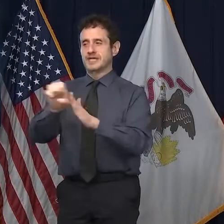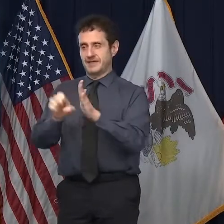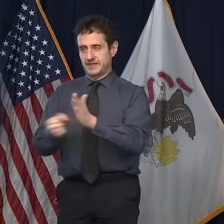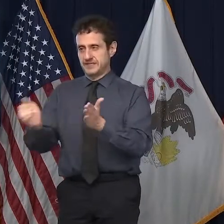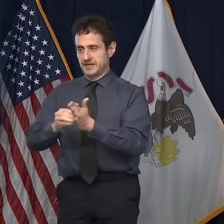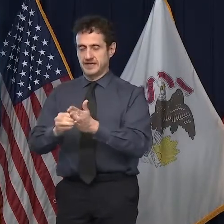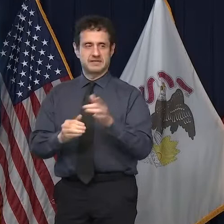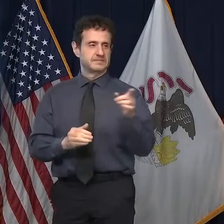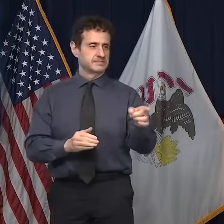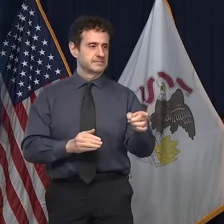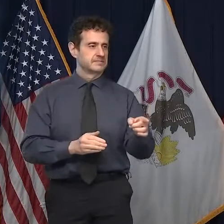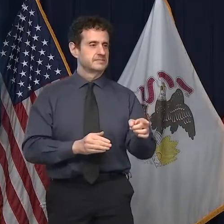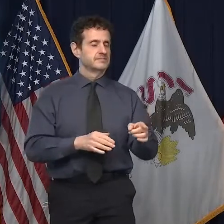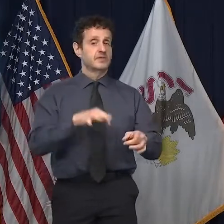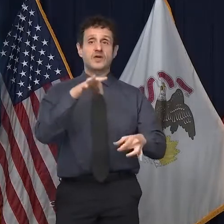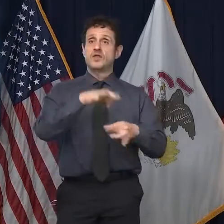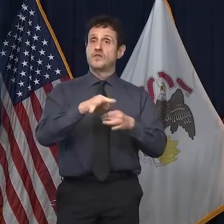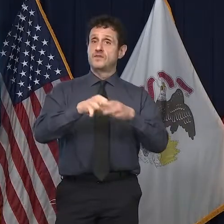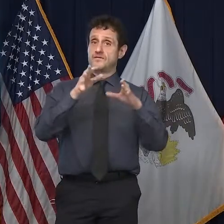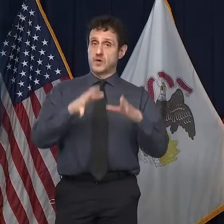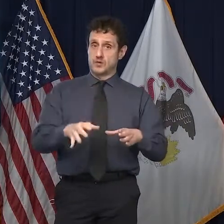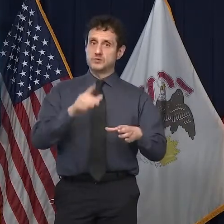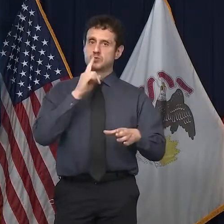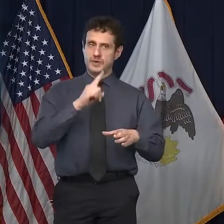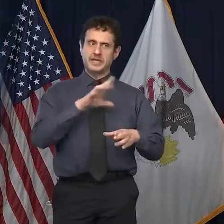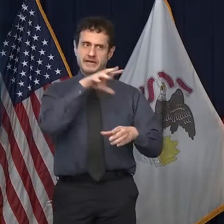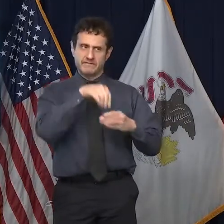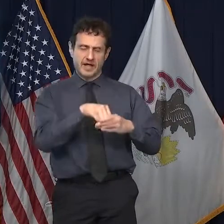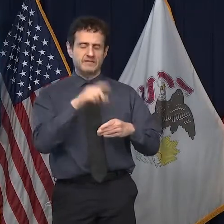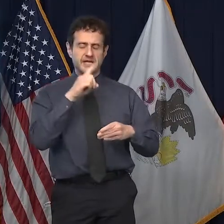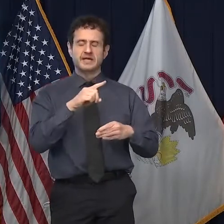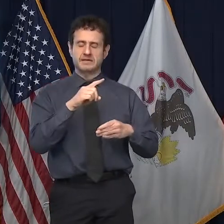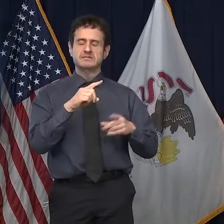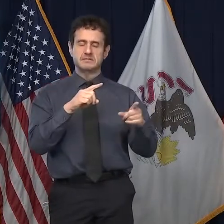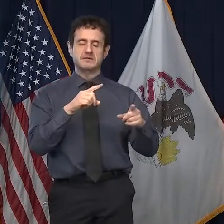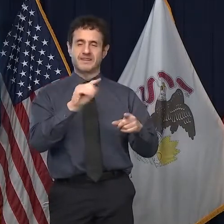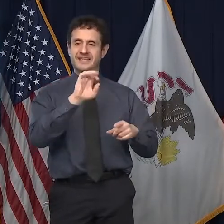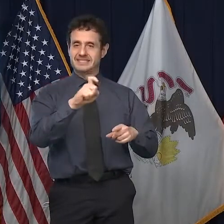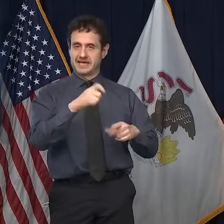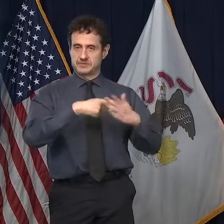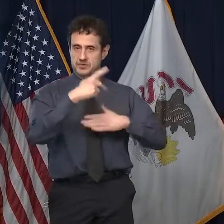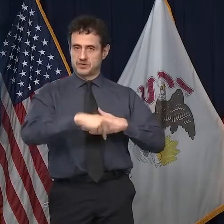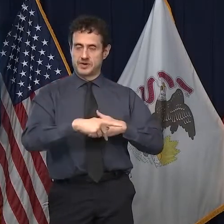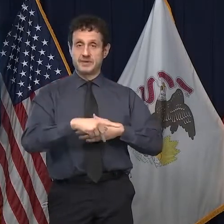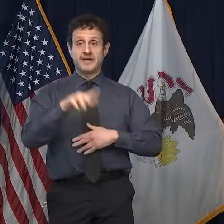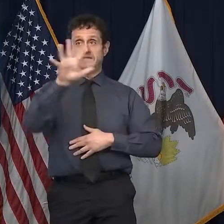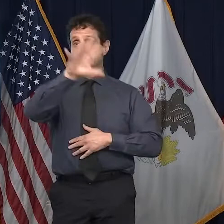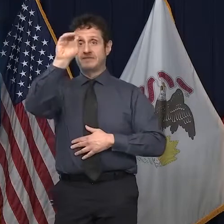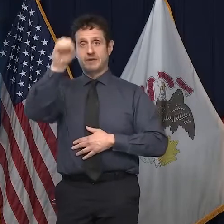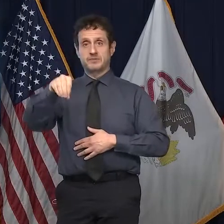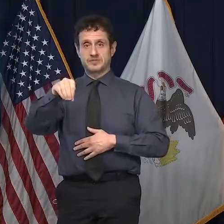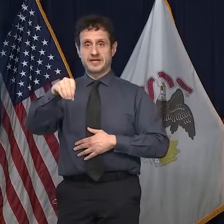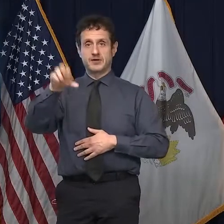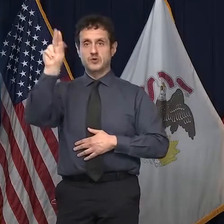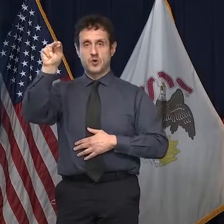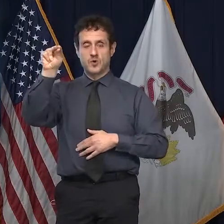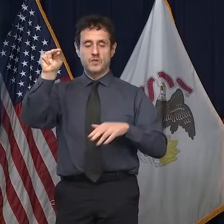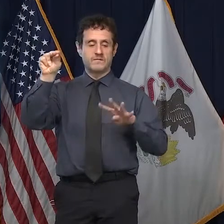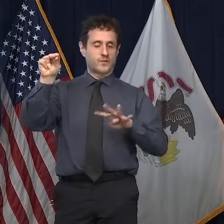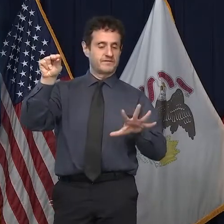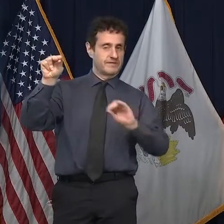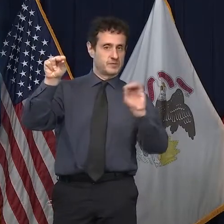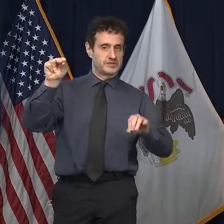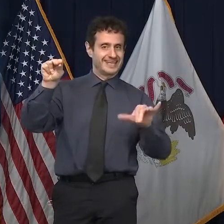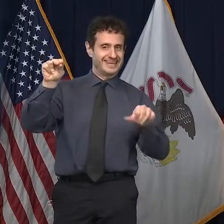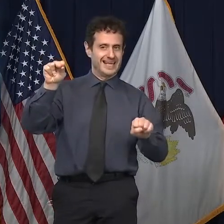So voters were definitely engaged on the graduated income tax. It went down 55% to 45%. In the last 2 days, you said we might not know